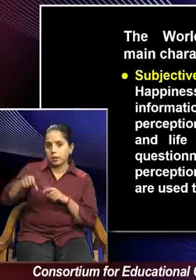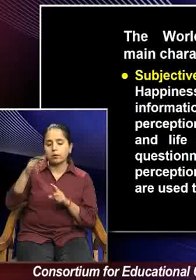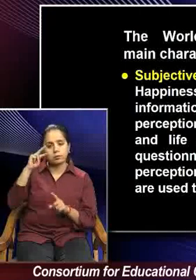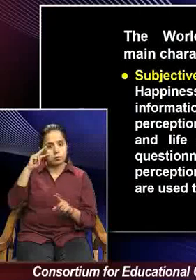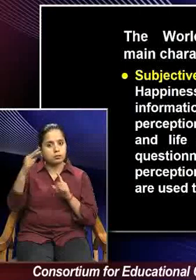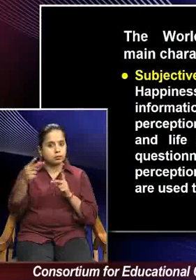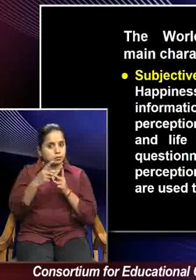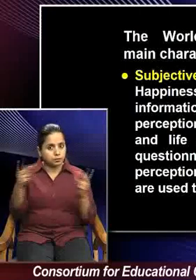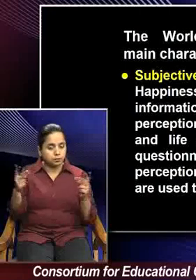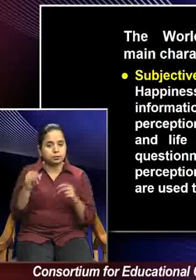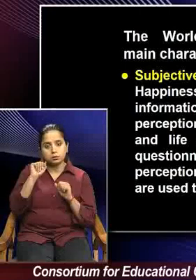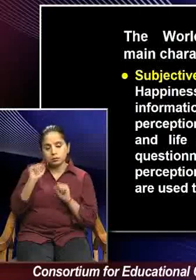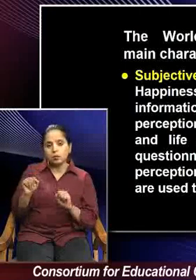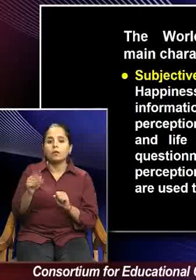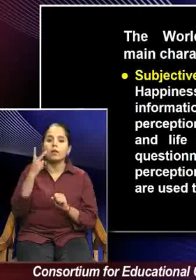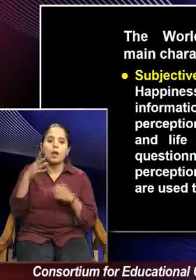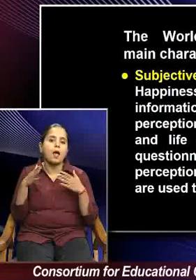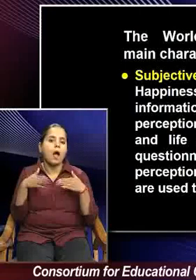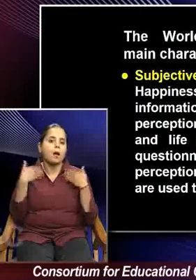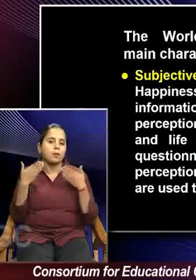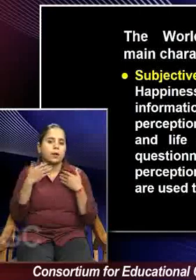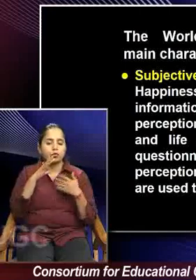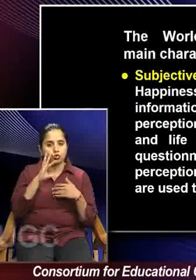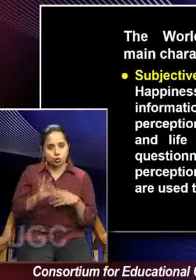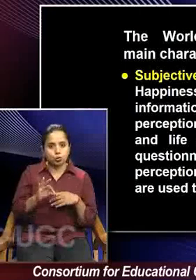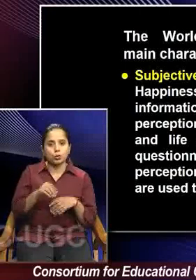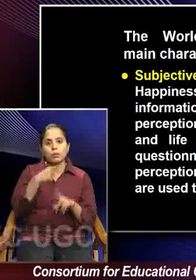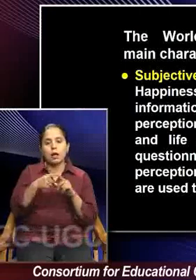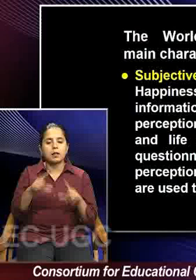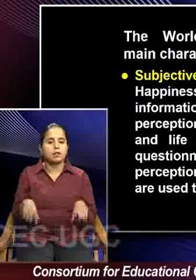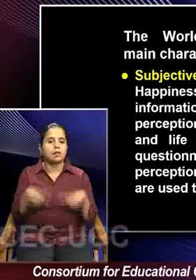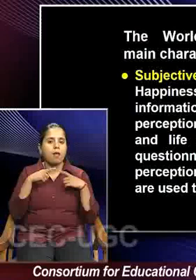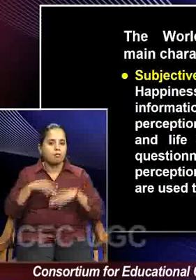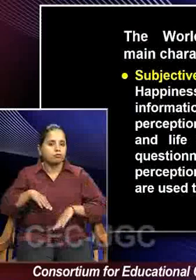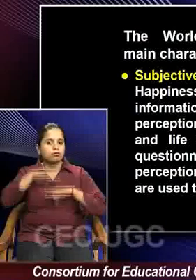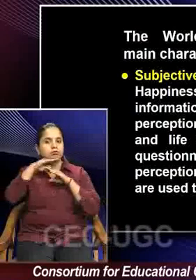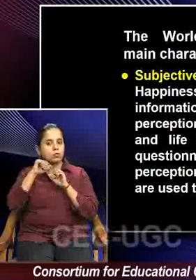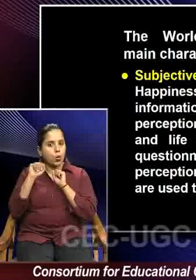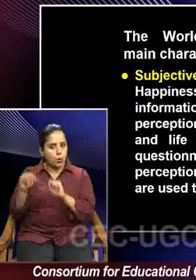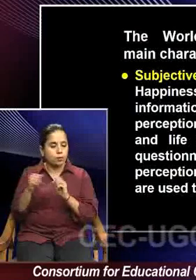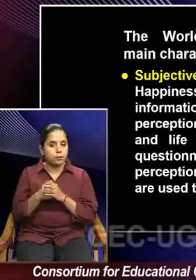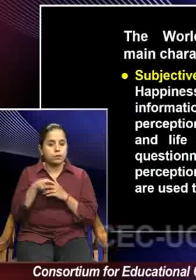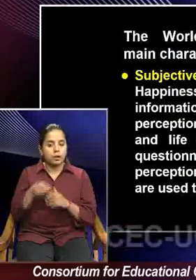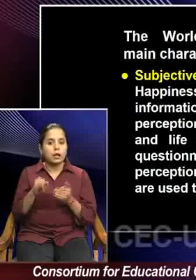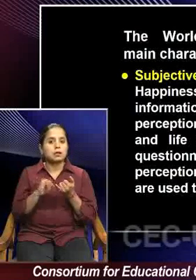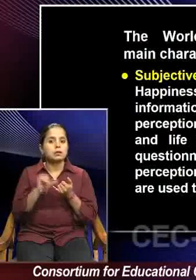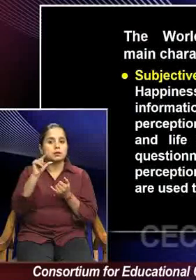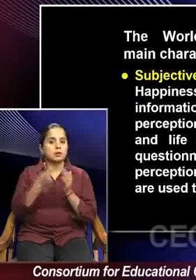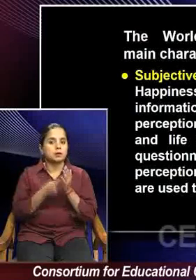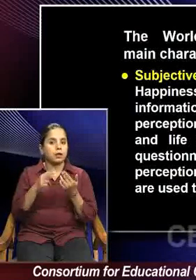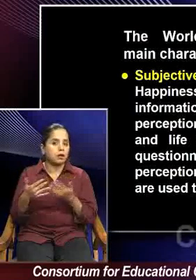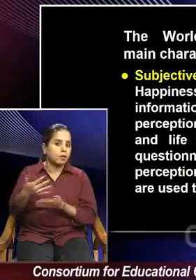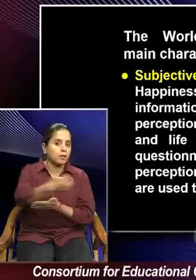perception of their own happiness and life satisfaction. The surveys and